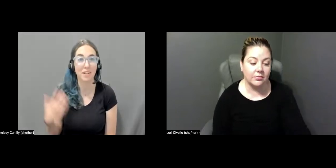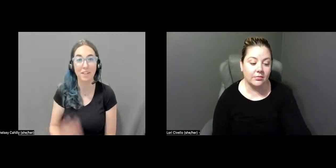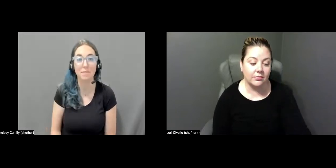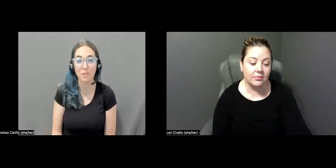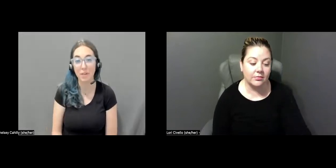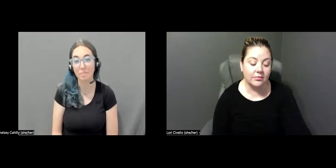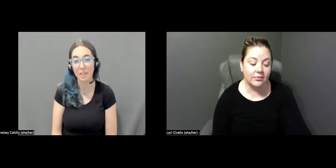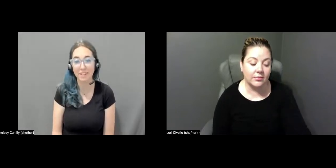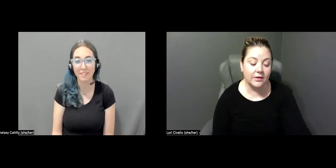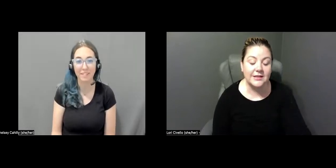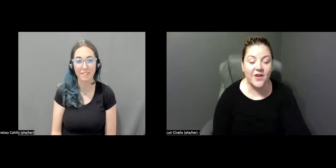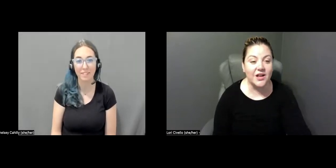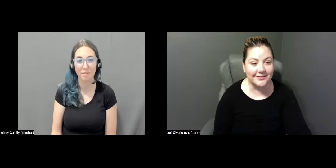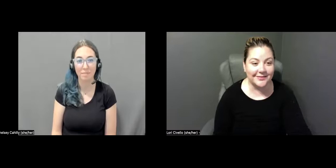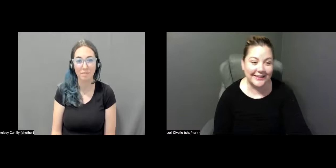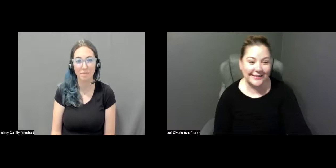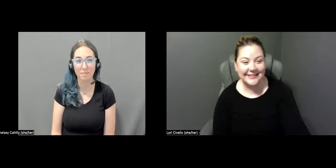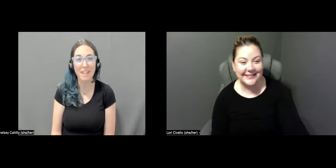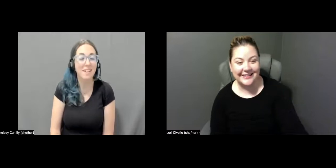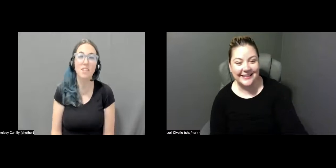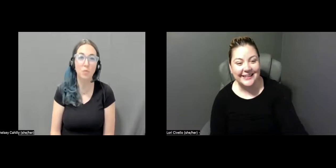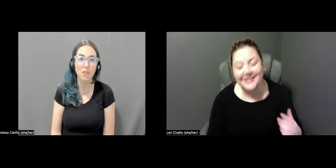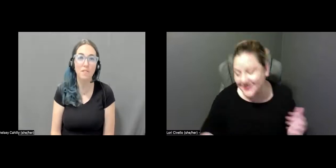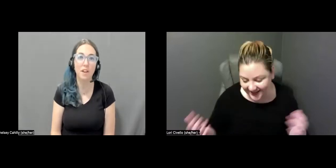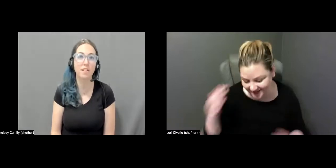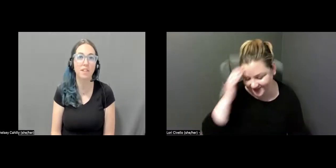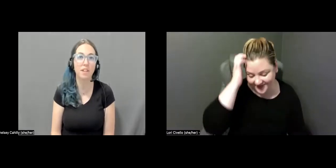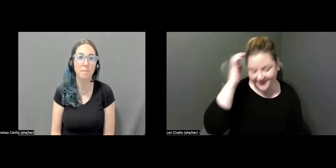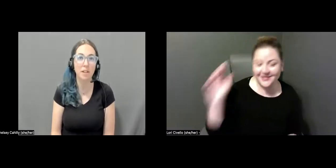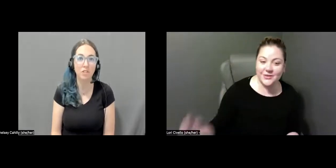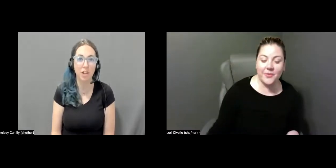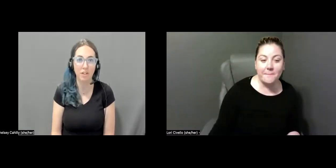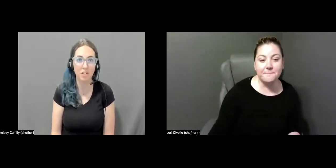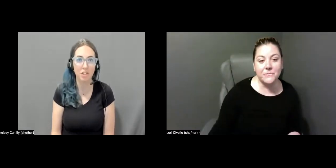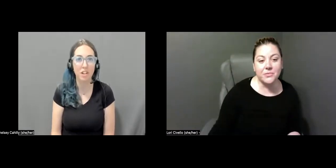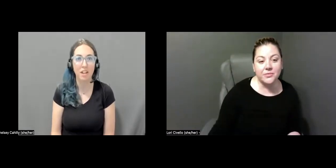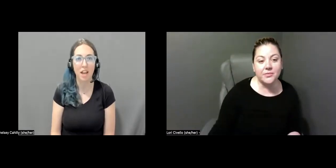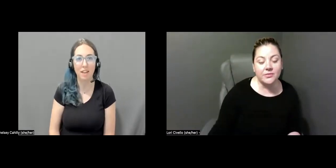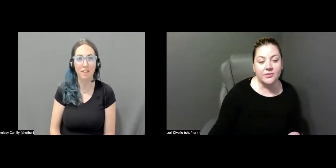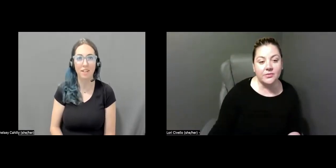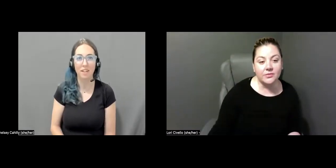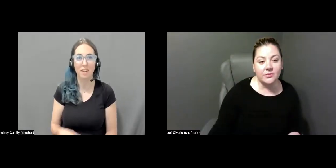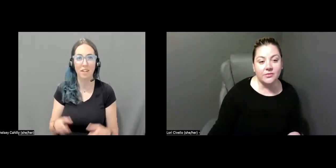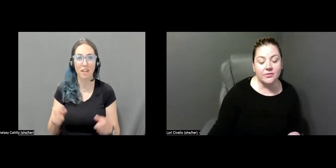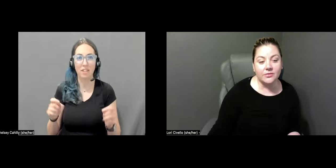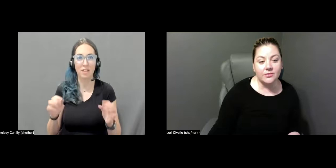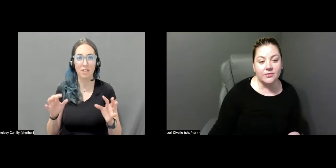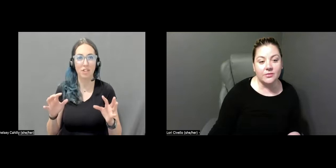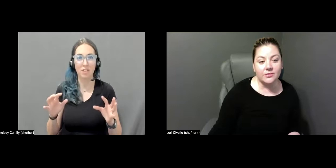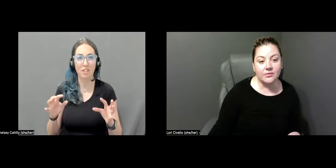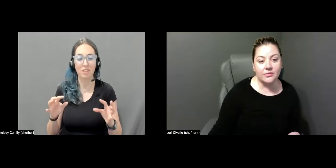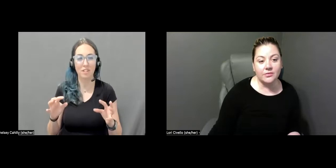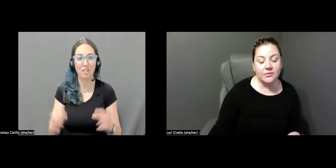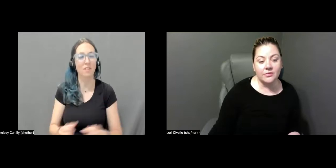negatives, I guess. So yeah. It's fun. It is. It's really fun, and it's a mental challenge, and